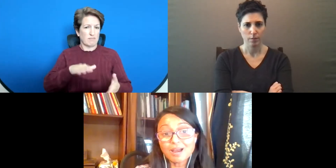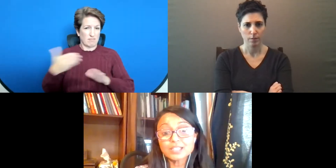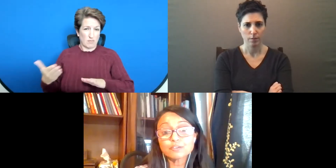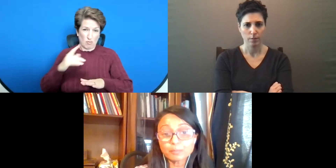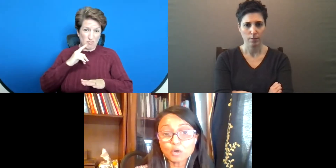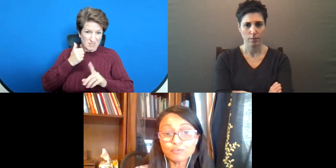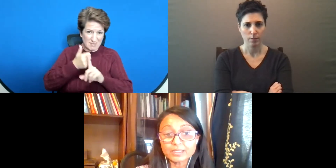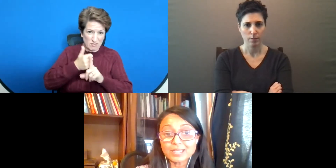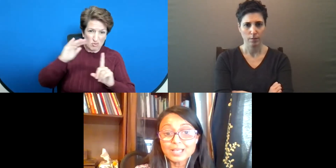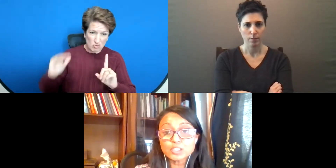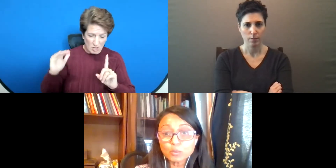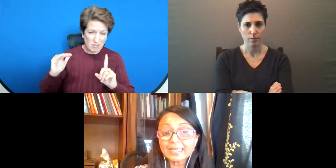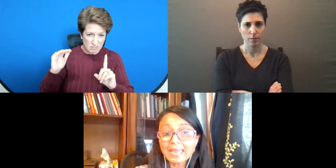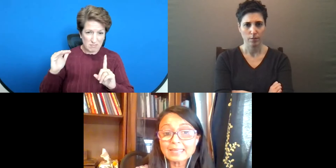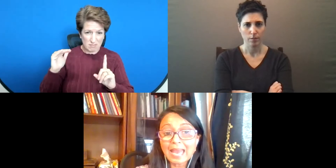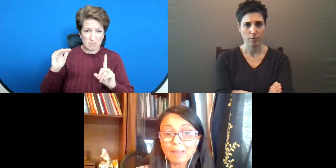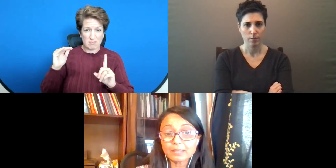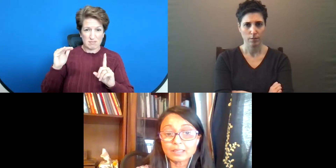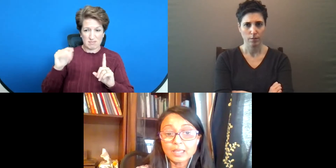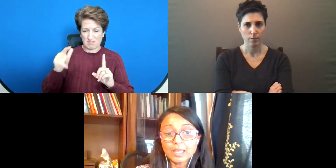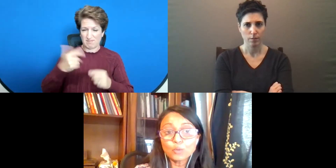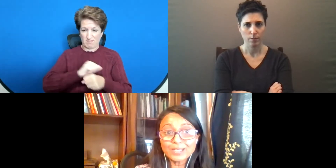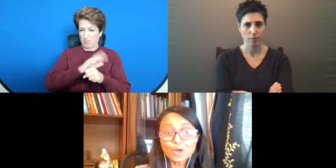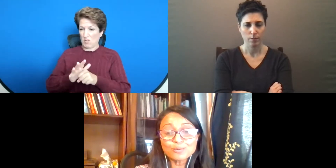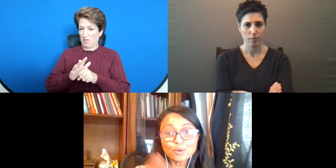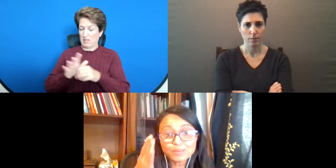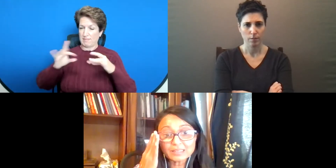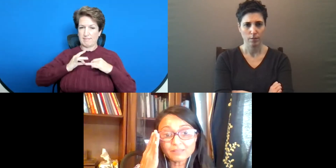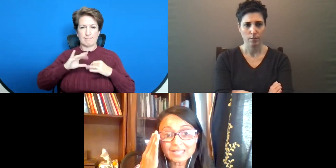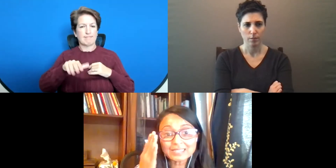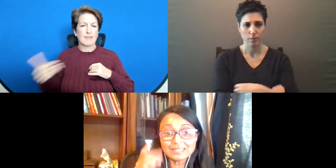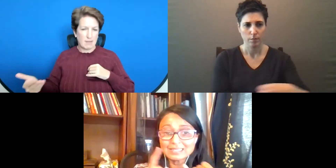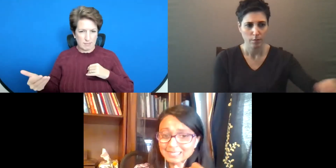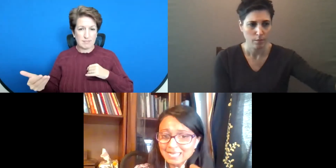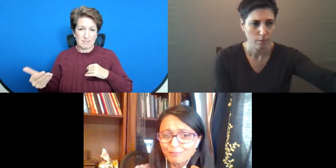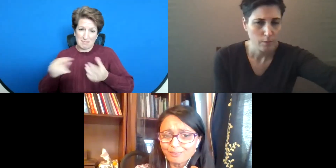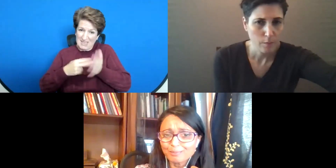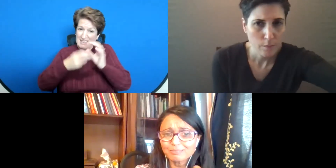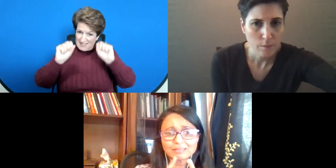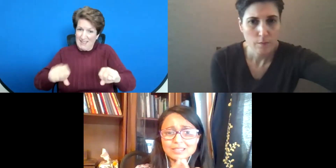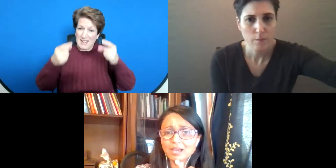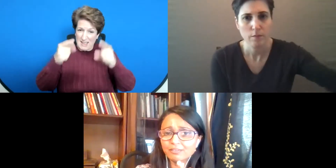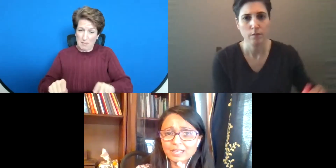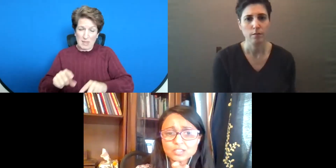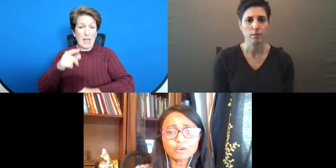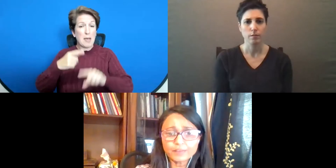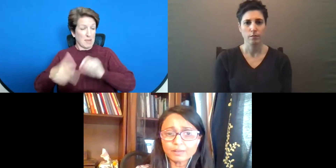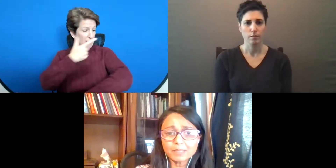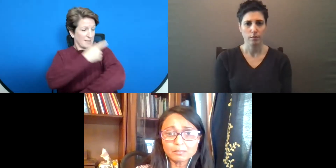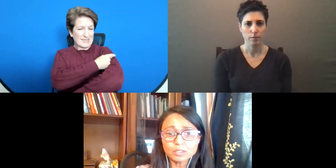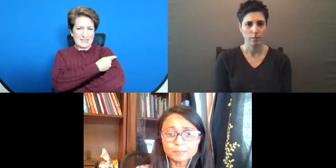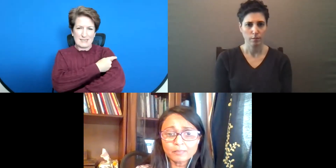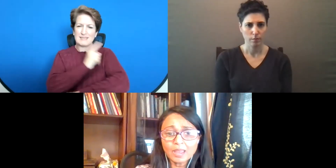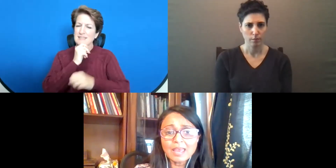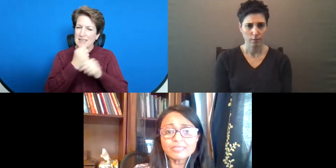child who died from COVID. So it can happen. We know, though, that the vaccine is safe, that the side effects are